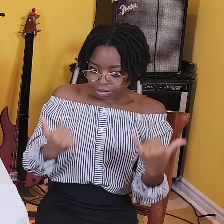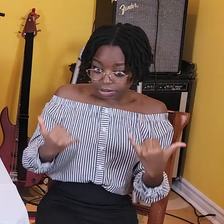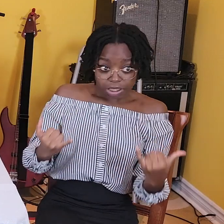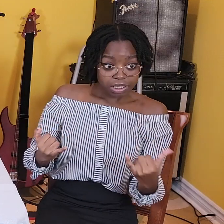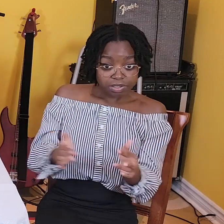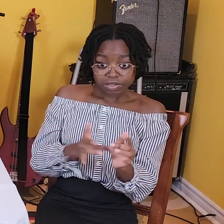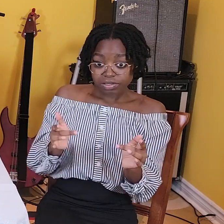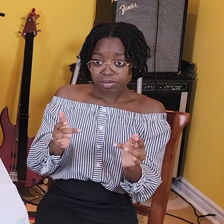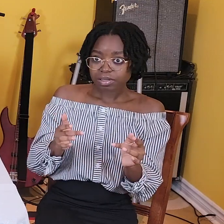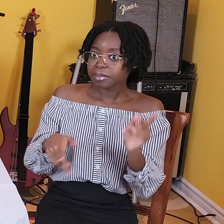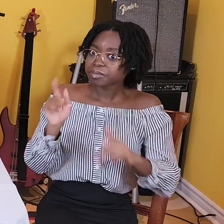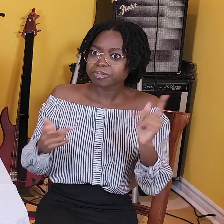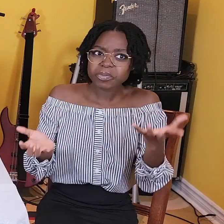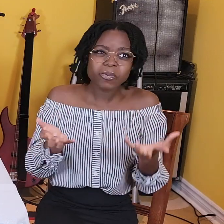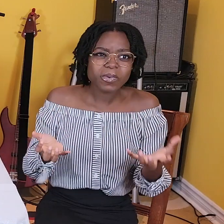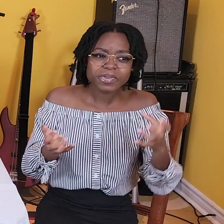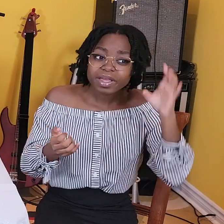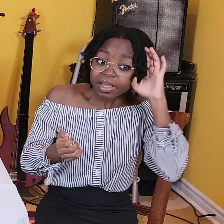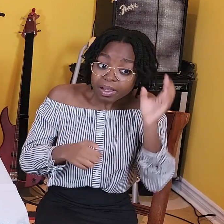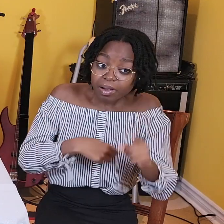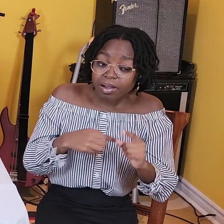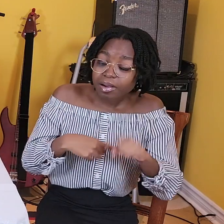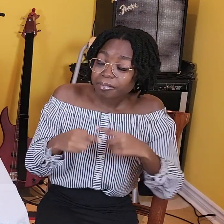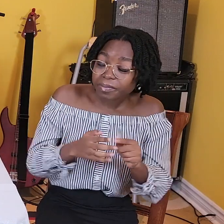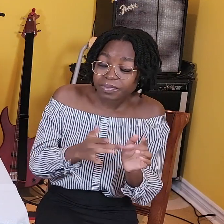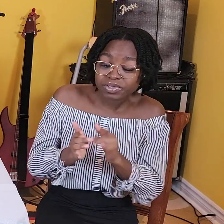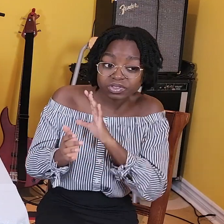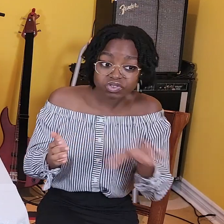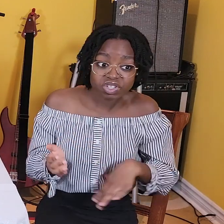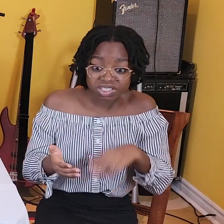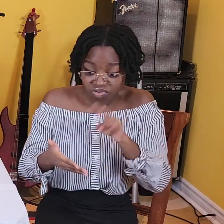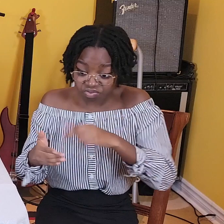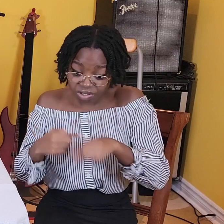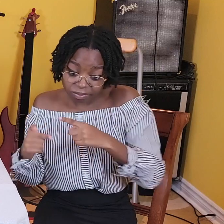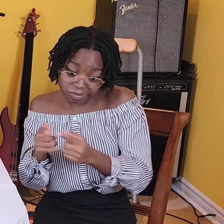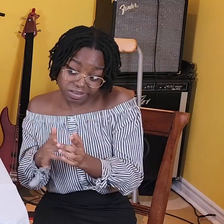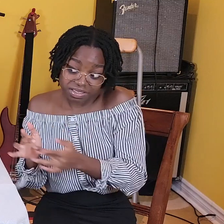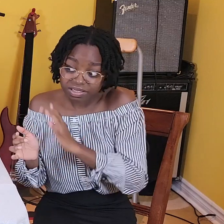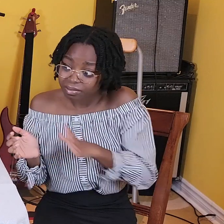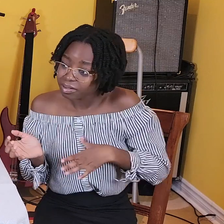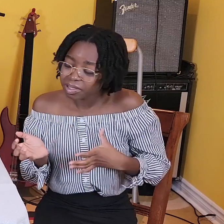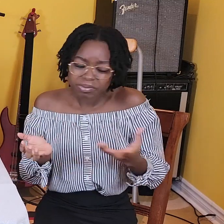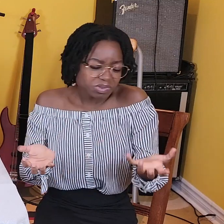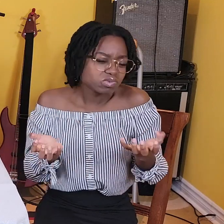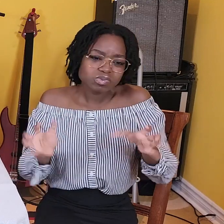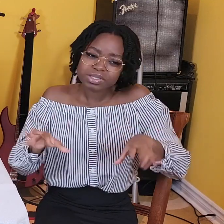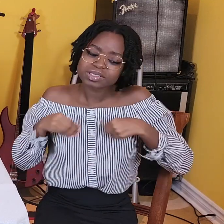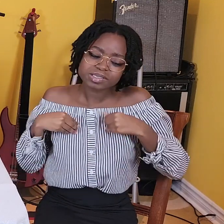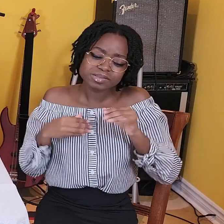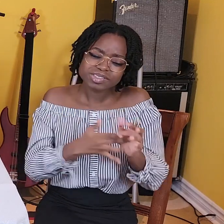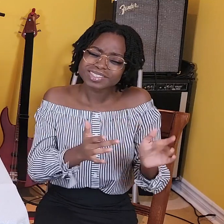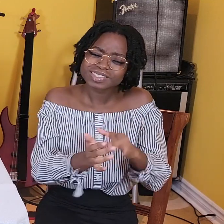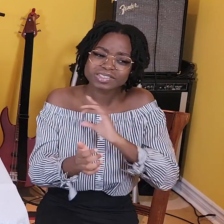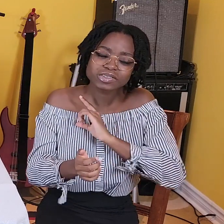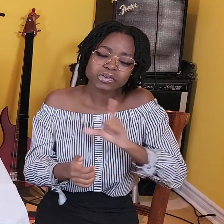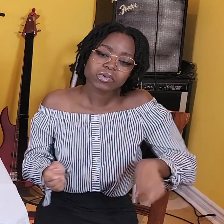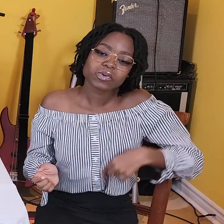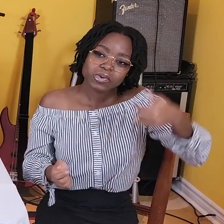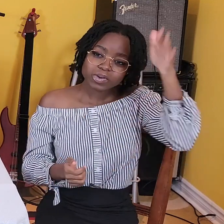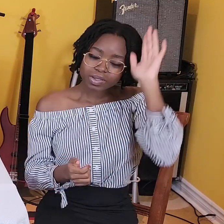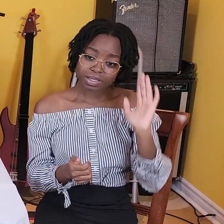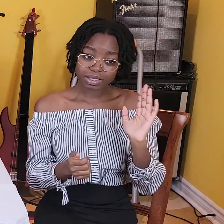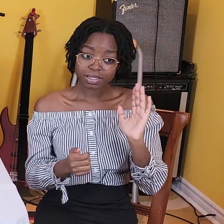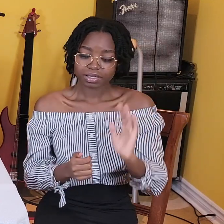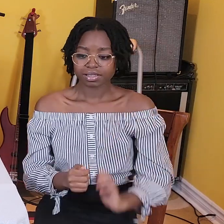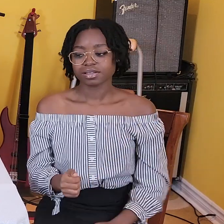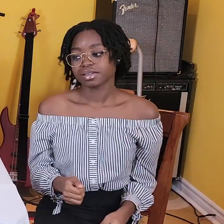about Jesus Christ or want to read about Jesus Christ, but not want to accept him as Lord, accept him as God, right? But then